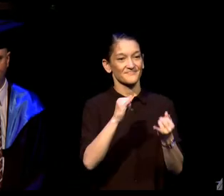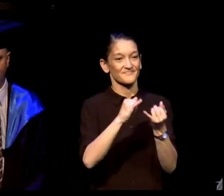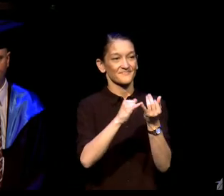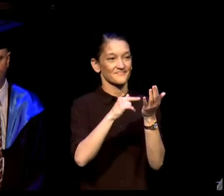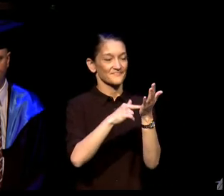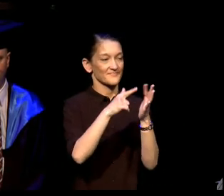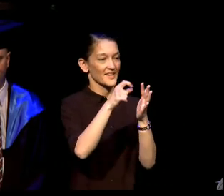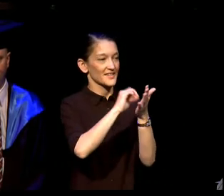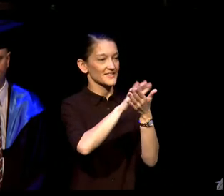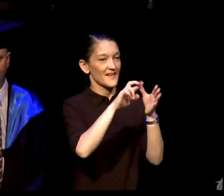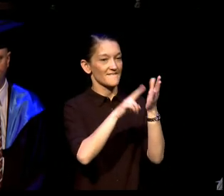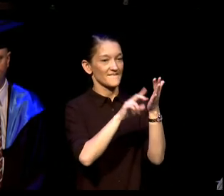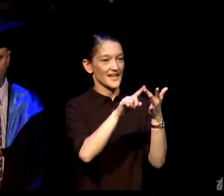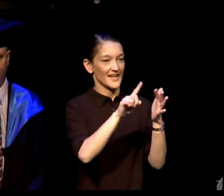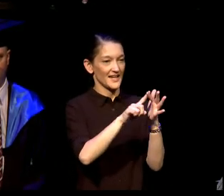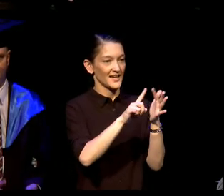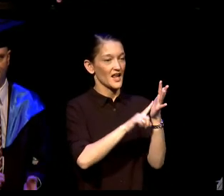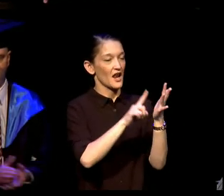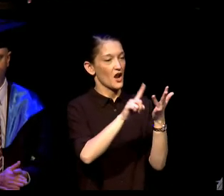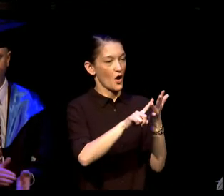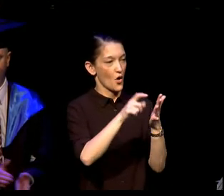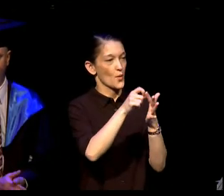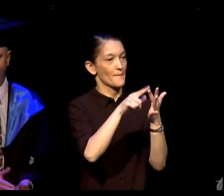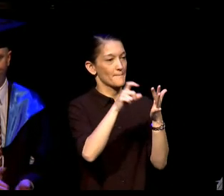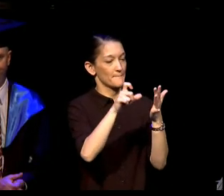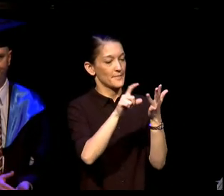Stephanie Lo Piccolo,